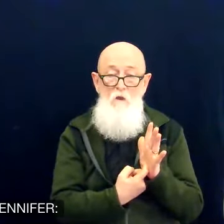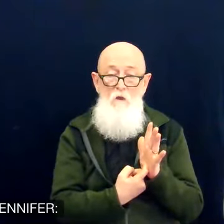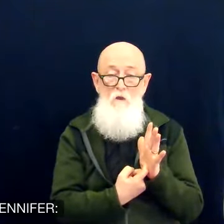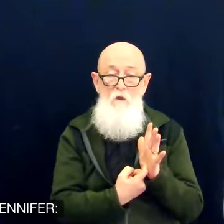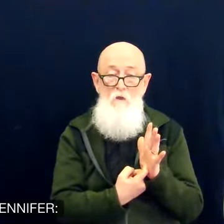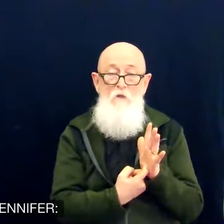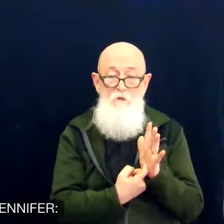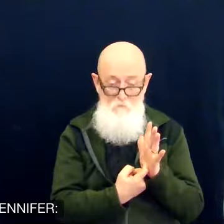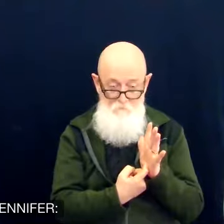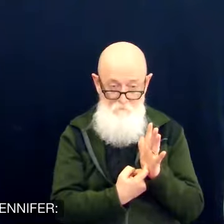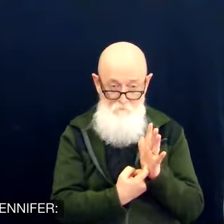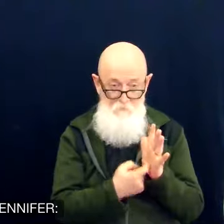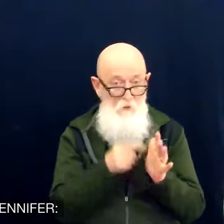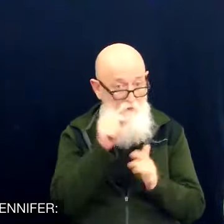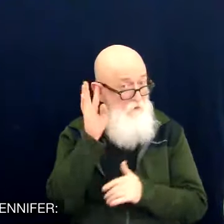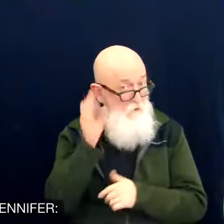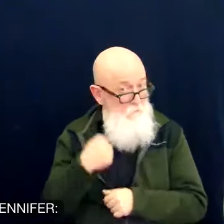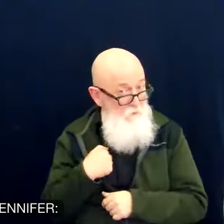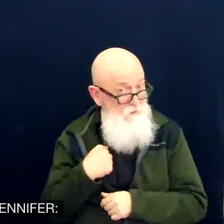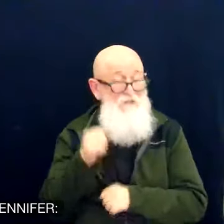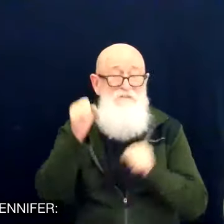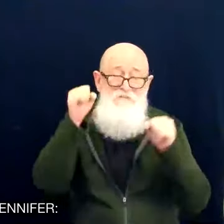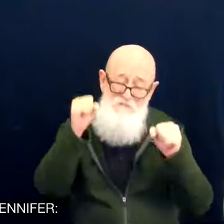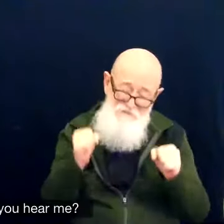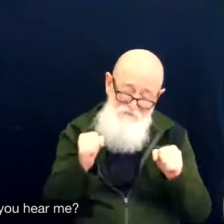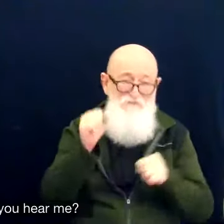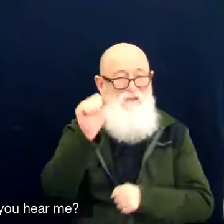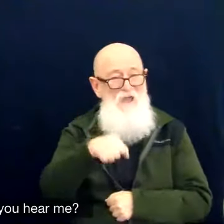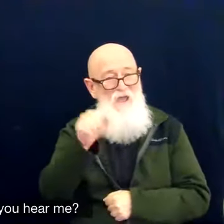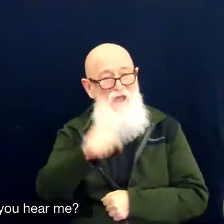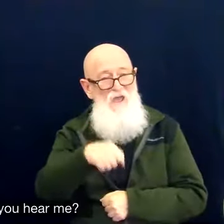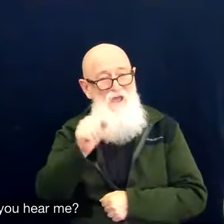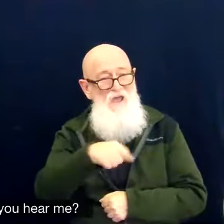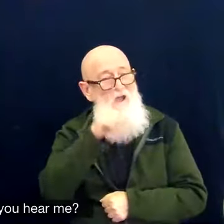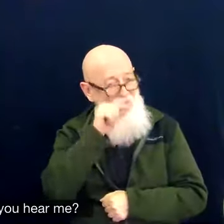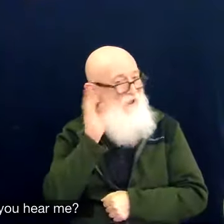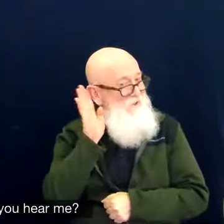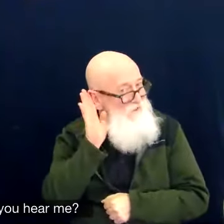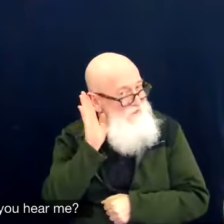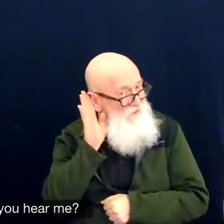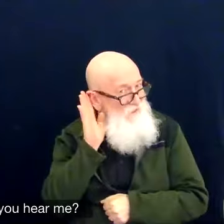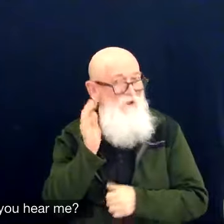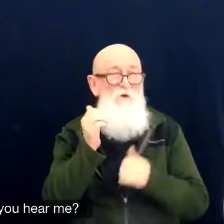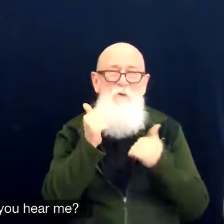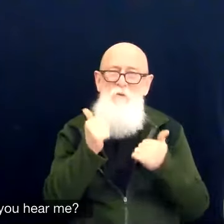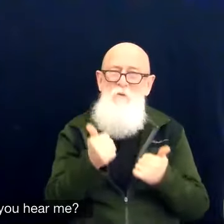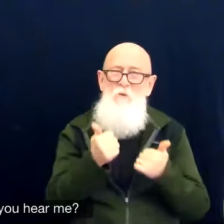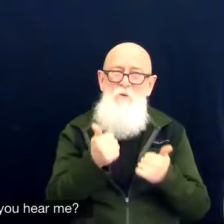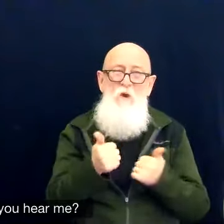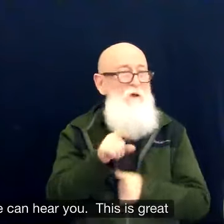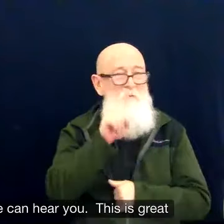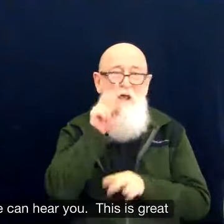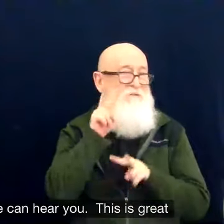Can you hear me? Yes, we can hear you. That's good, but you still can't see